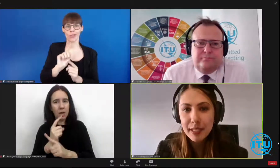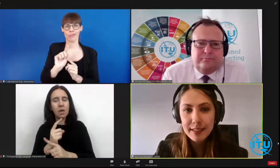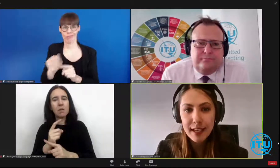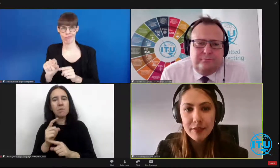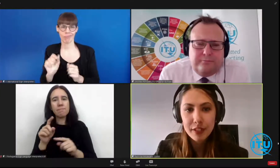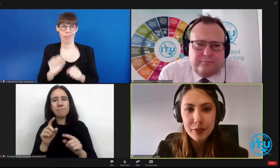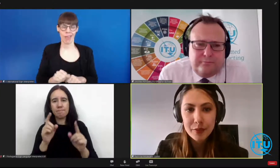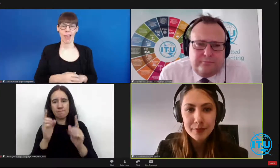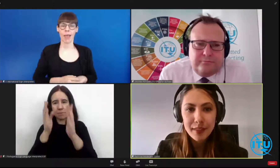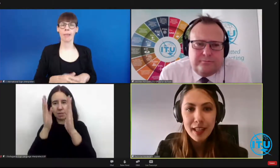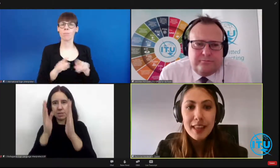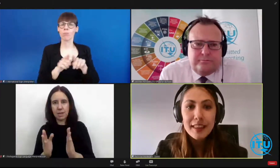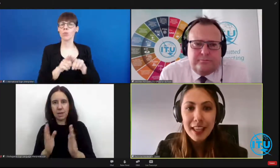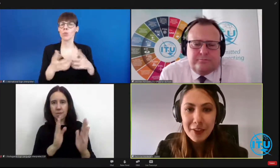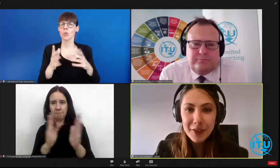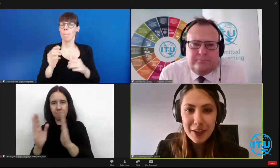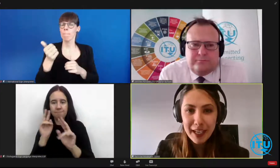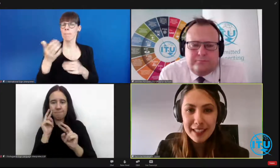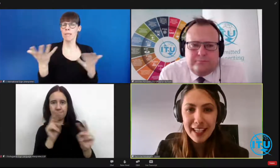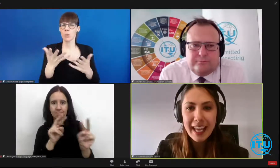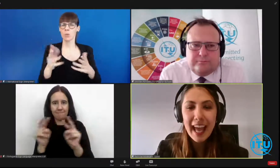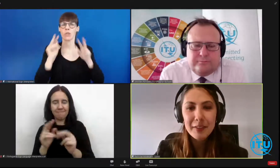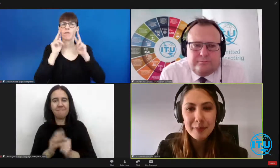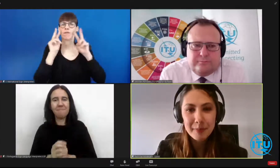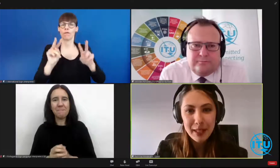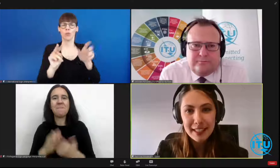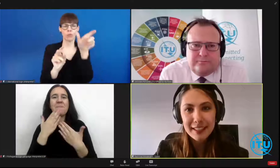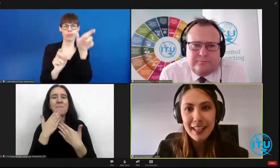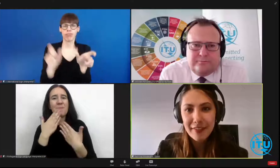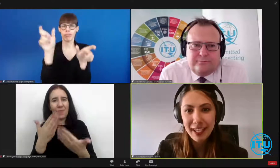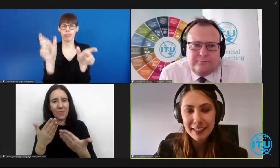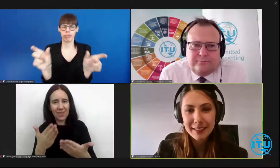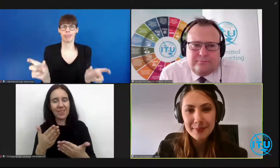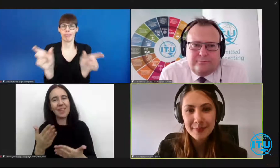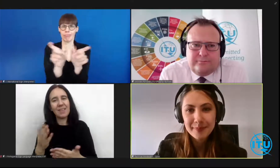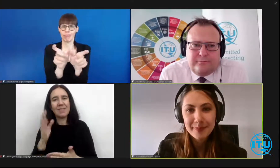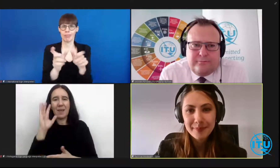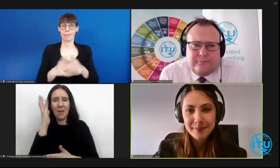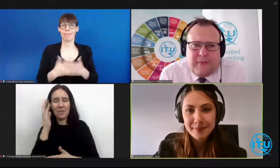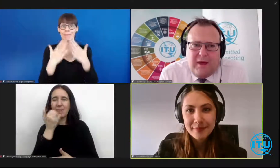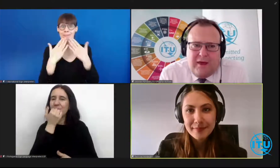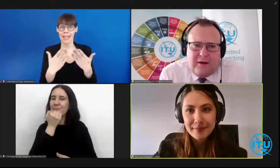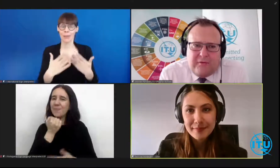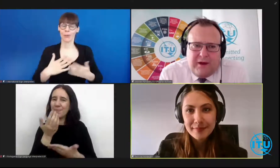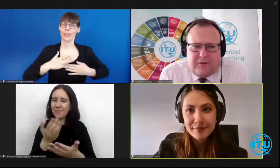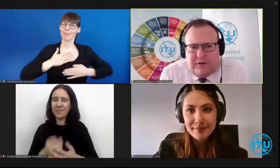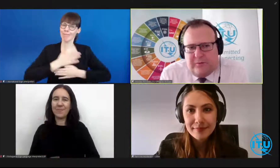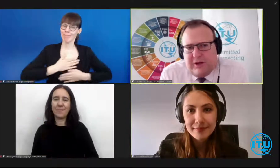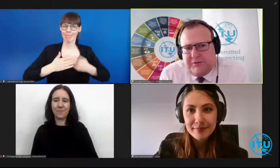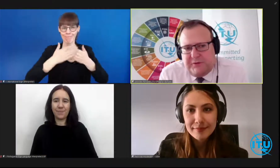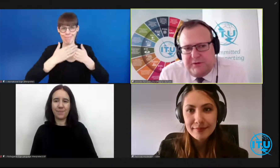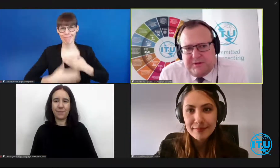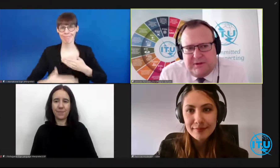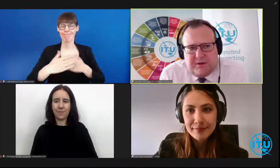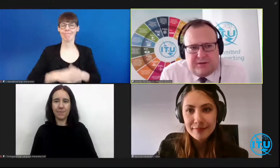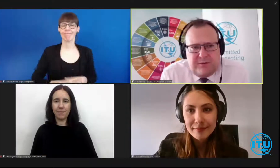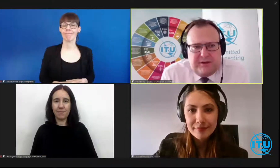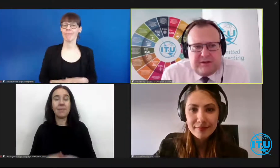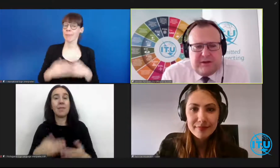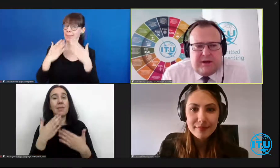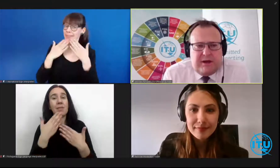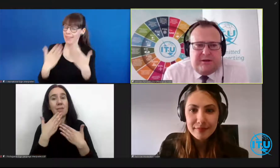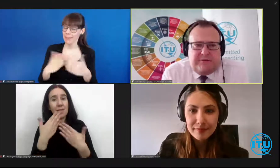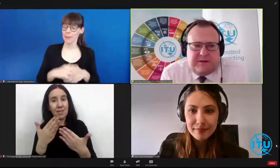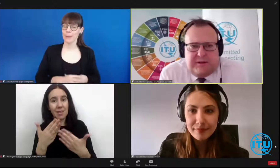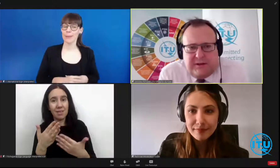as side-by-side view. Thank you very much and have a pleasant event. Thank you very much for this